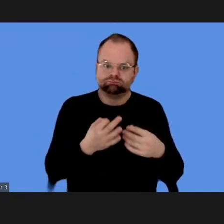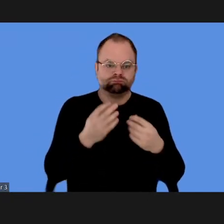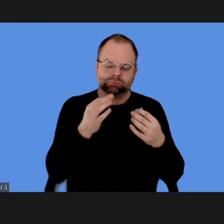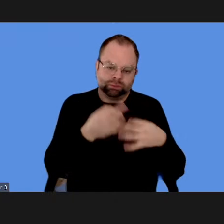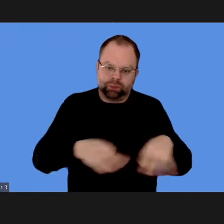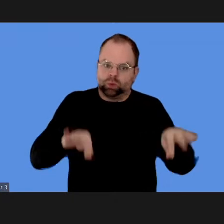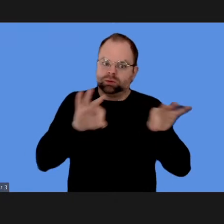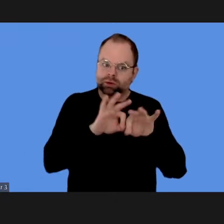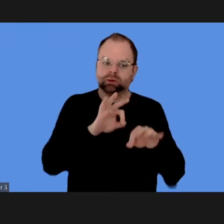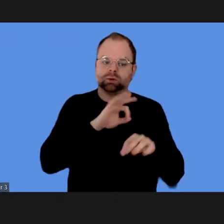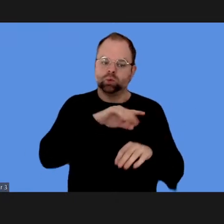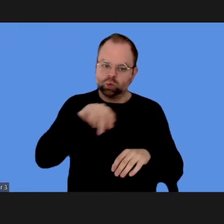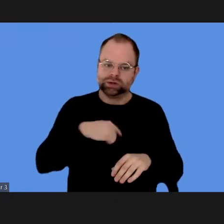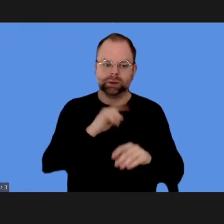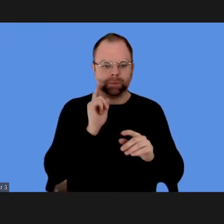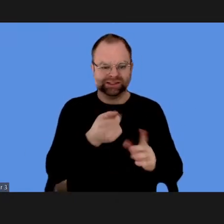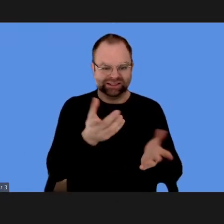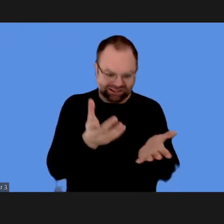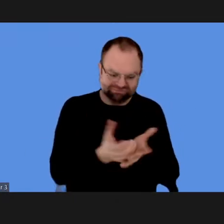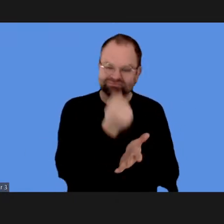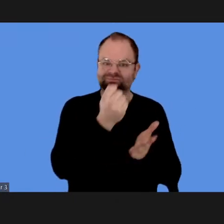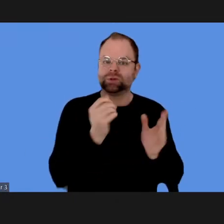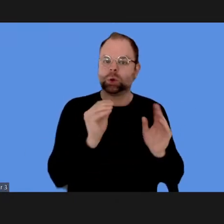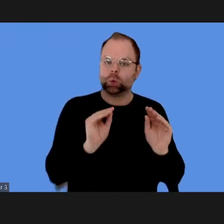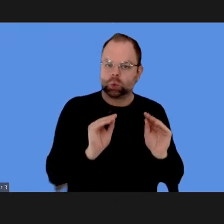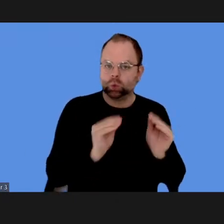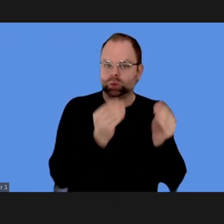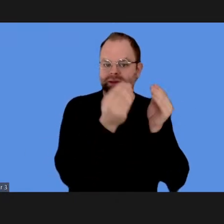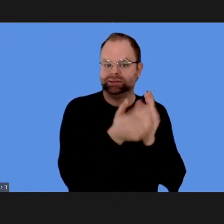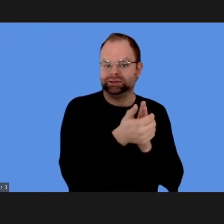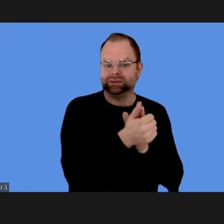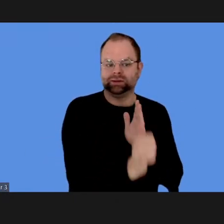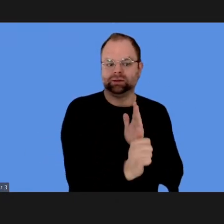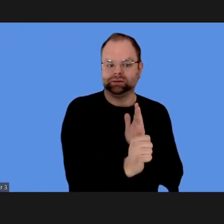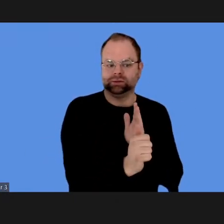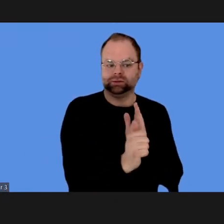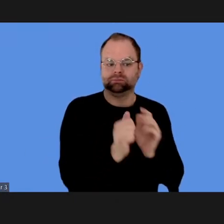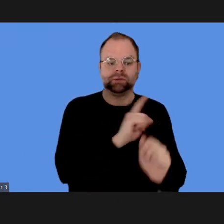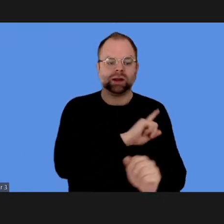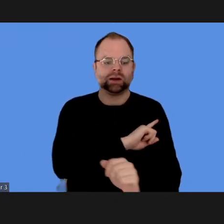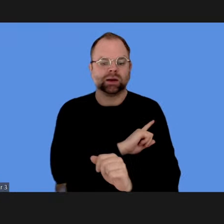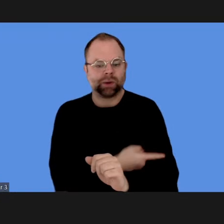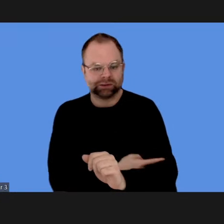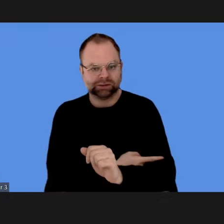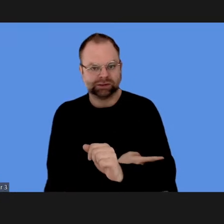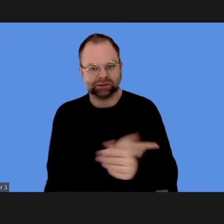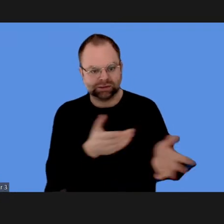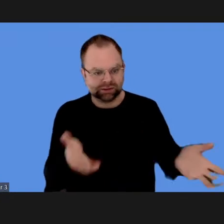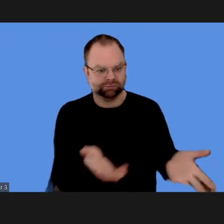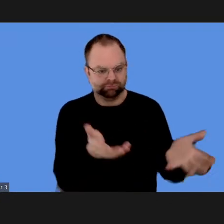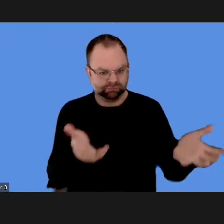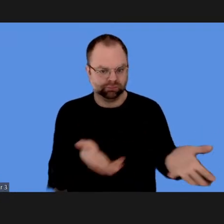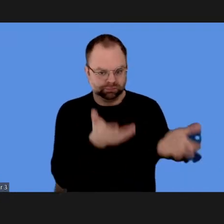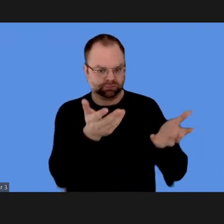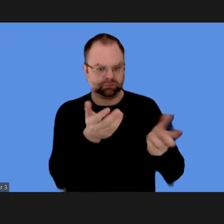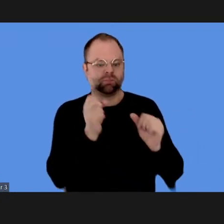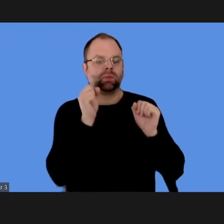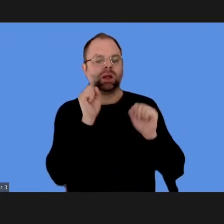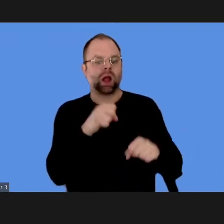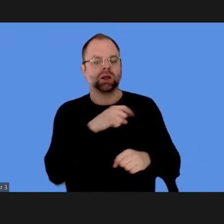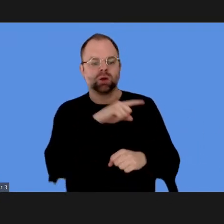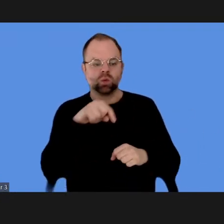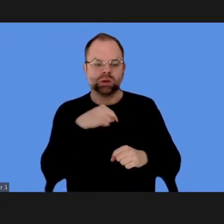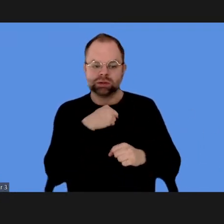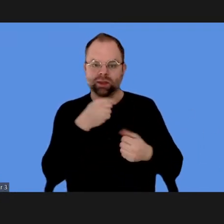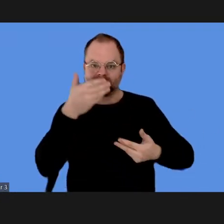creating an enabling environment for the use of technology and new data sources in order